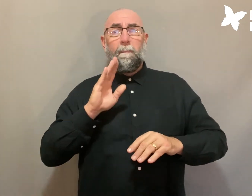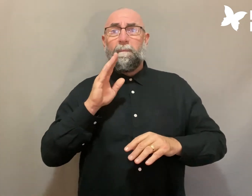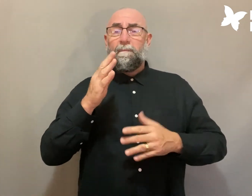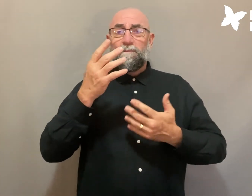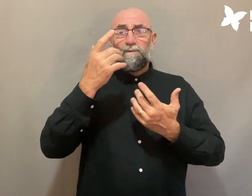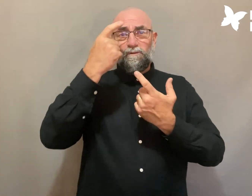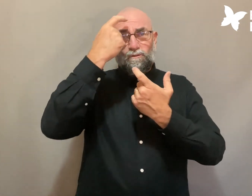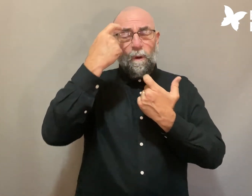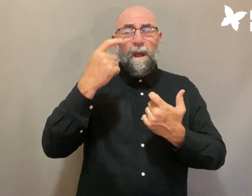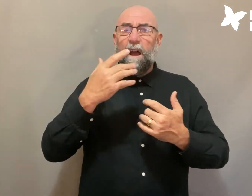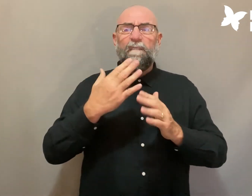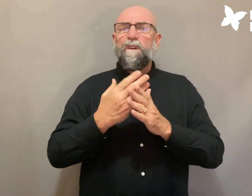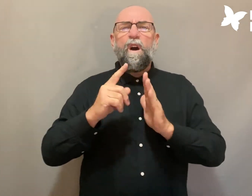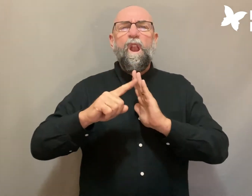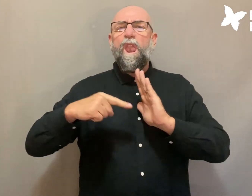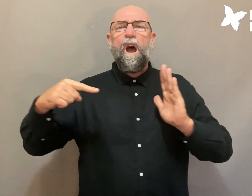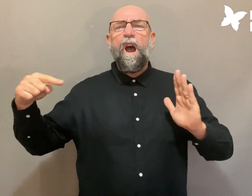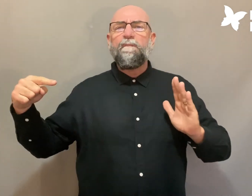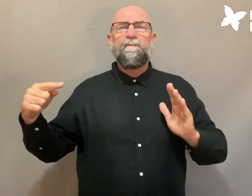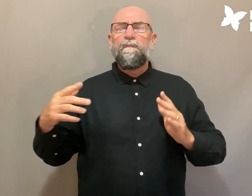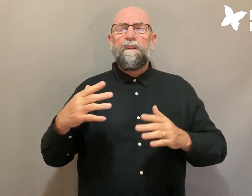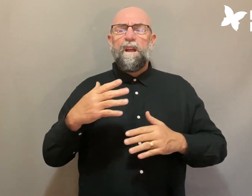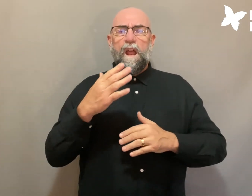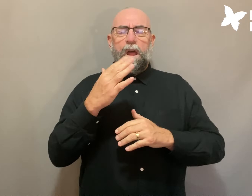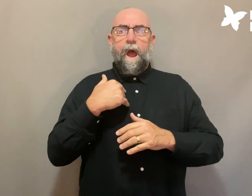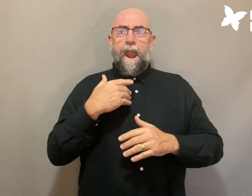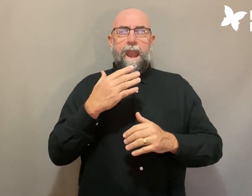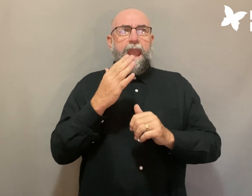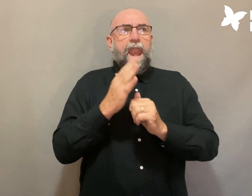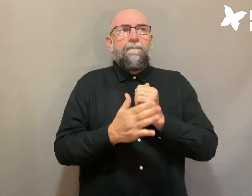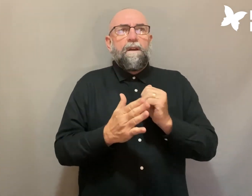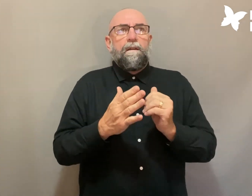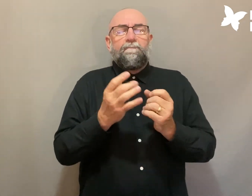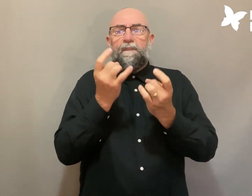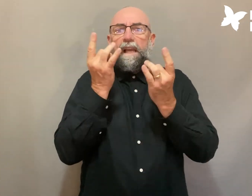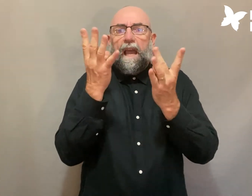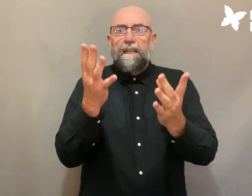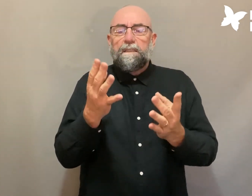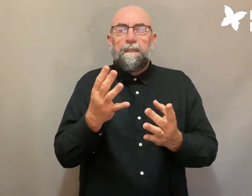the feeling and the hurt. It doesn't make it right, and it doesn't make it better.